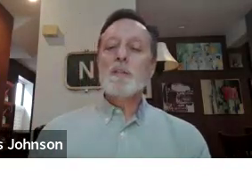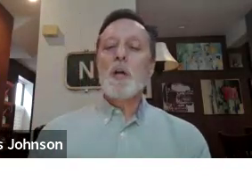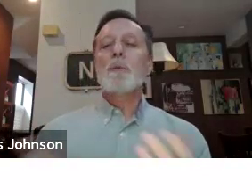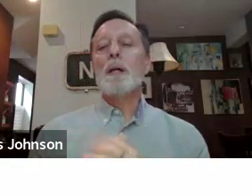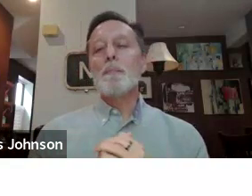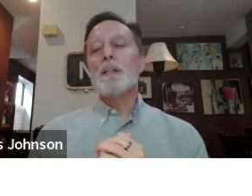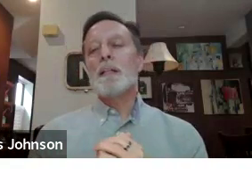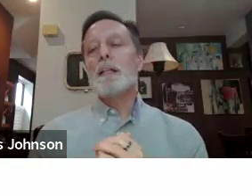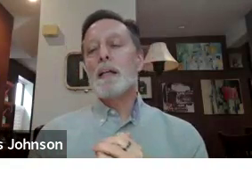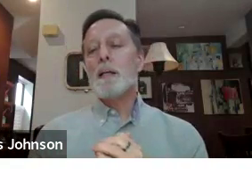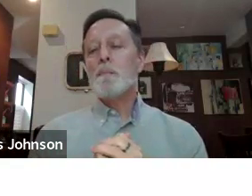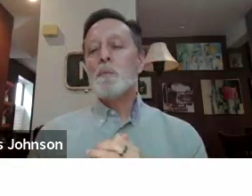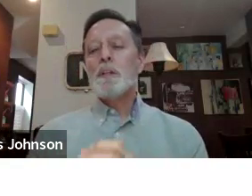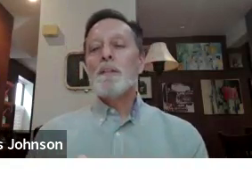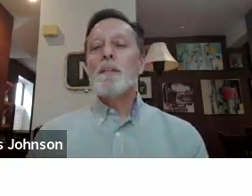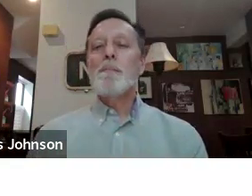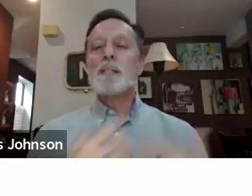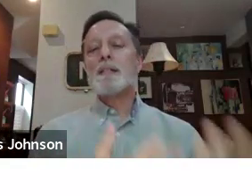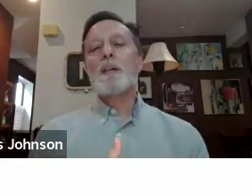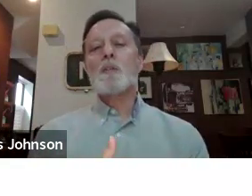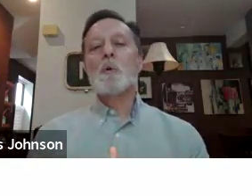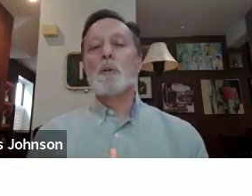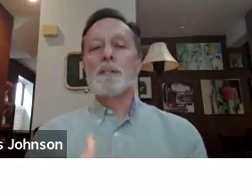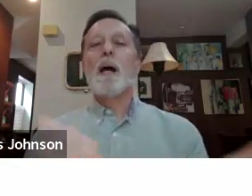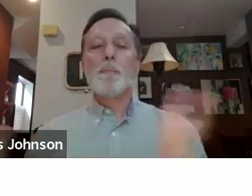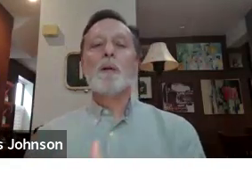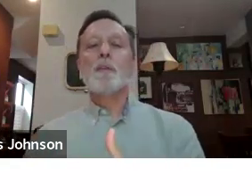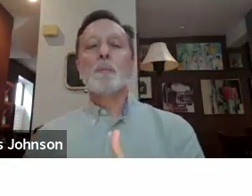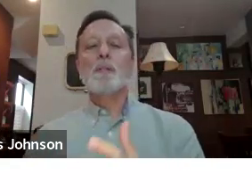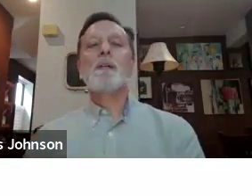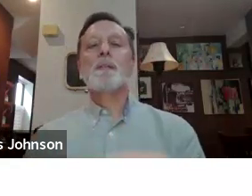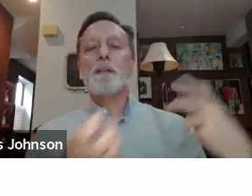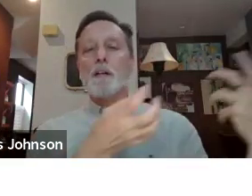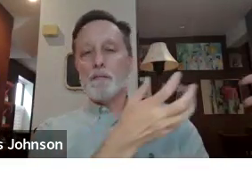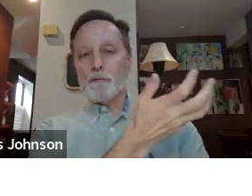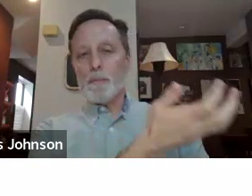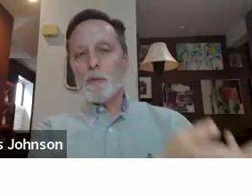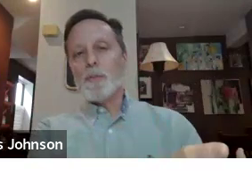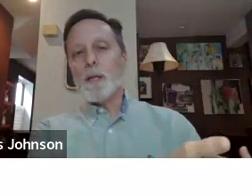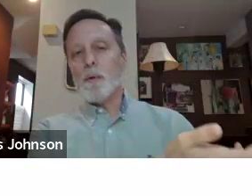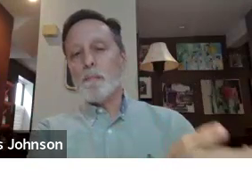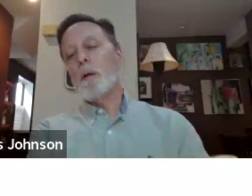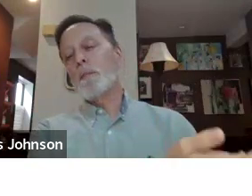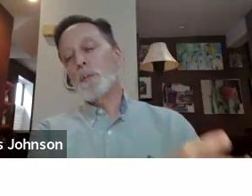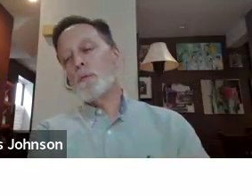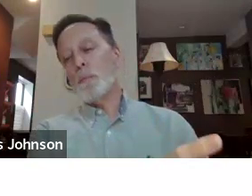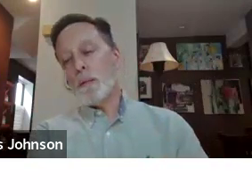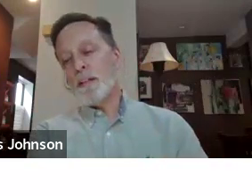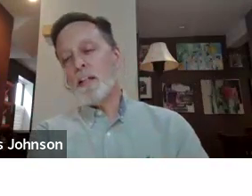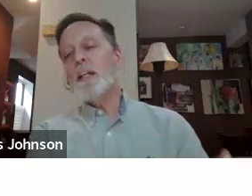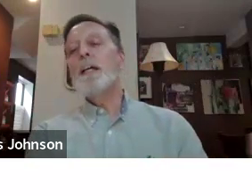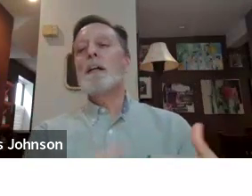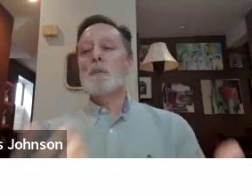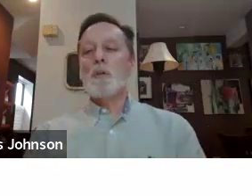This is going to be a general liability claim. The business next door is not part of your business. They're, from your standpoint, part of the